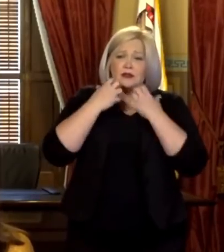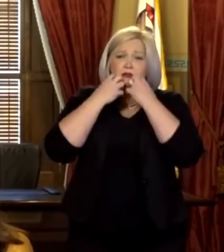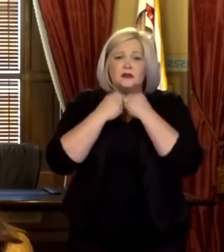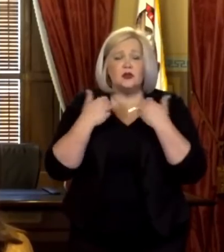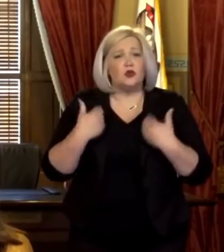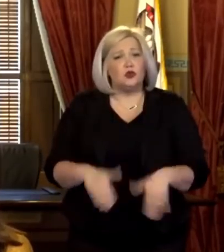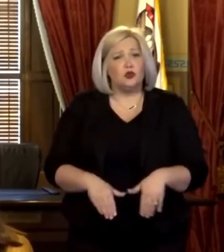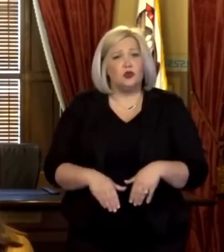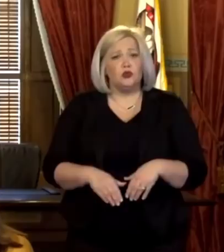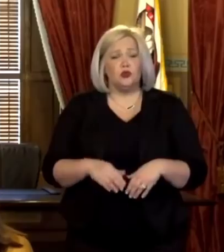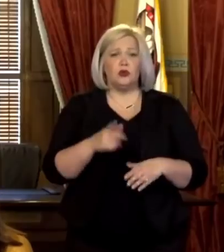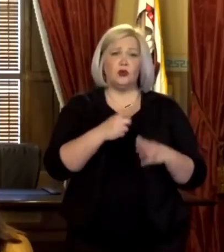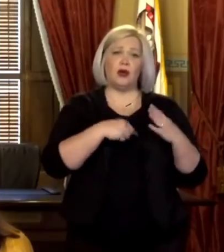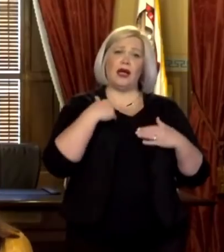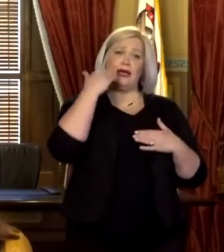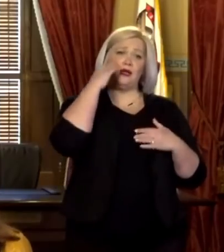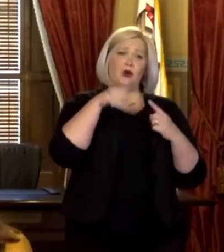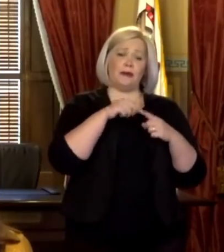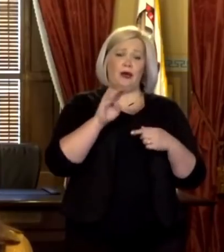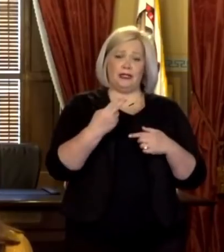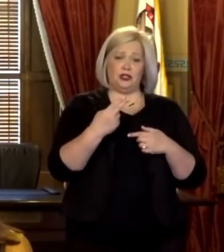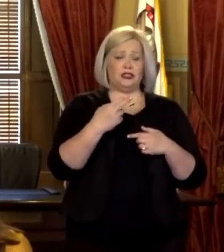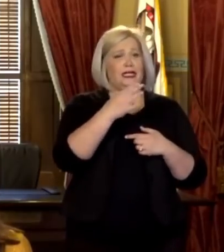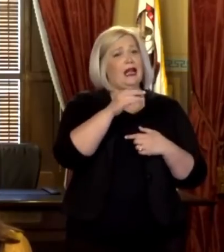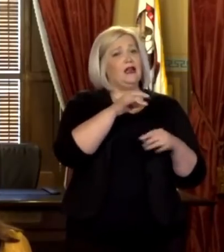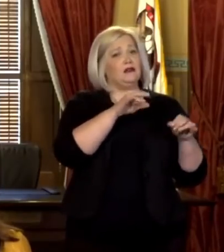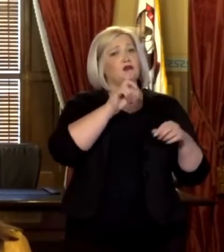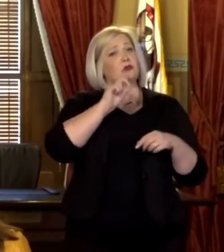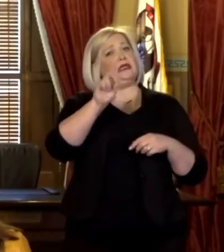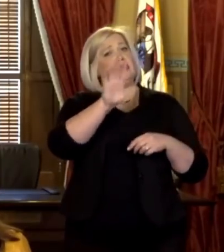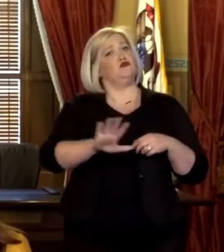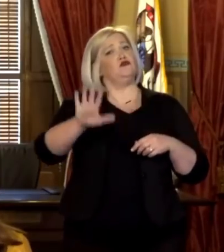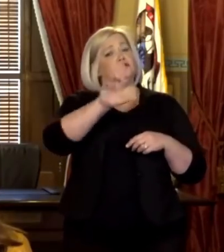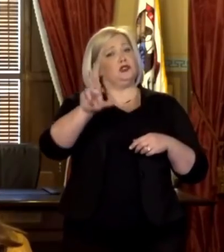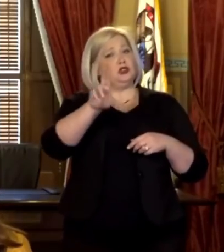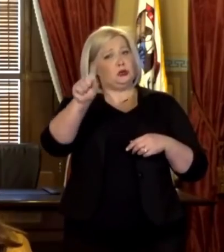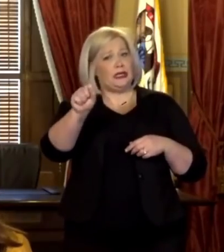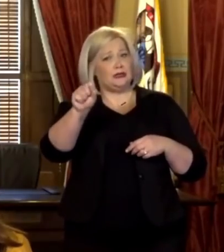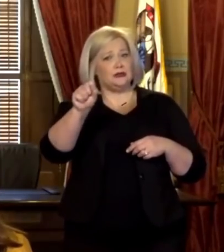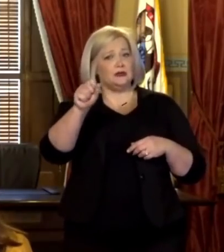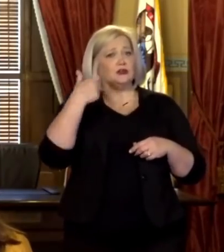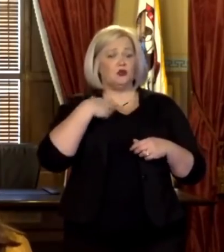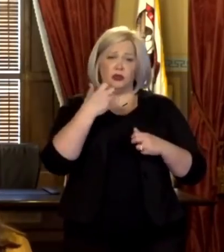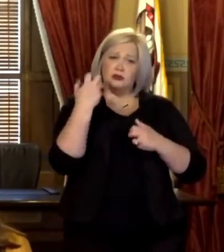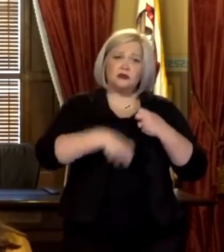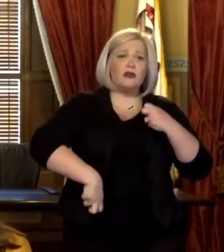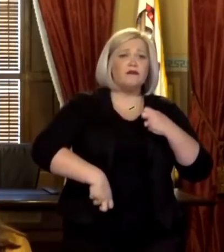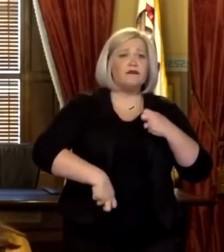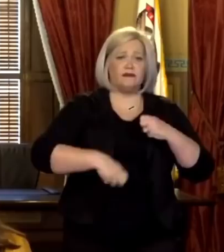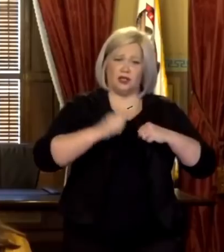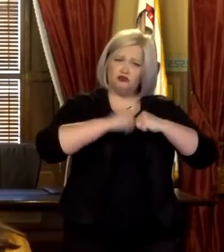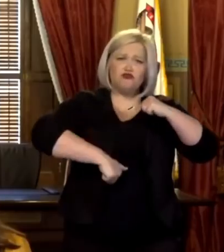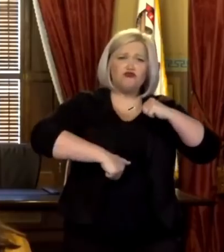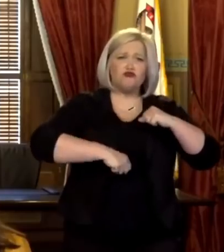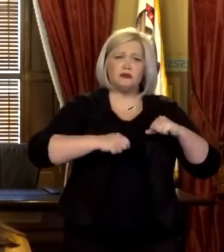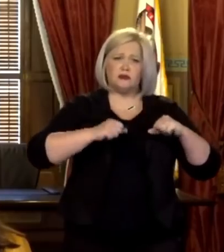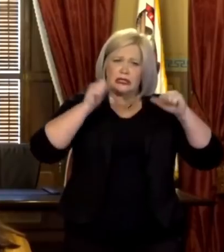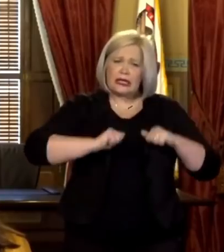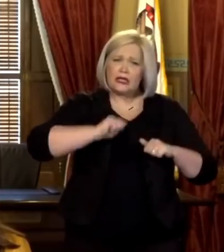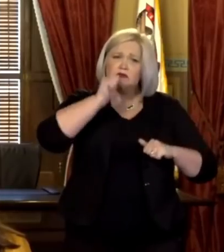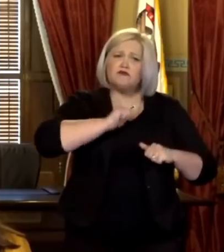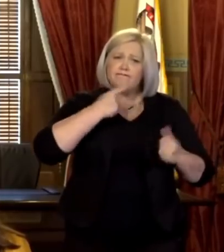thing I know about Michigan and the thing I know about the United States of America is that we are tough. We will get through this,